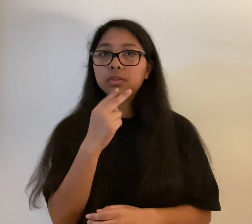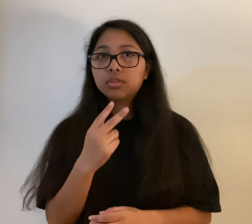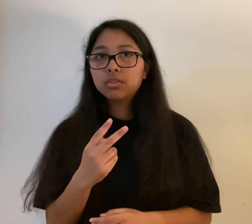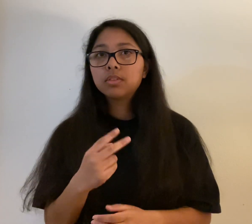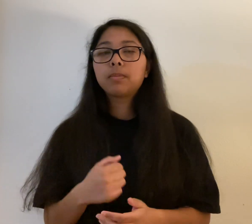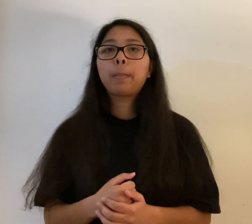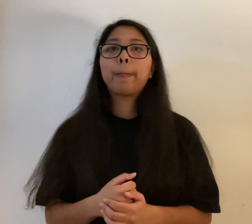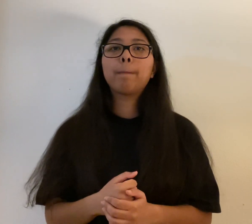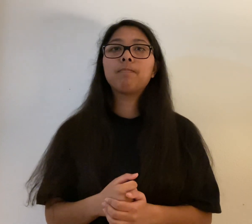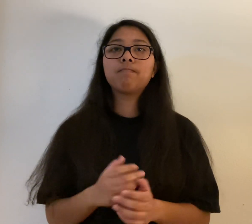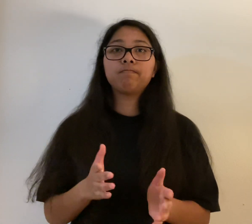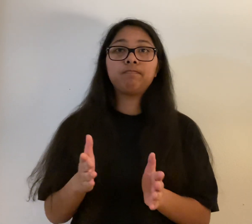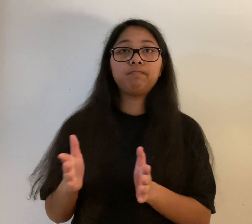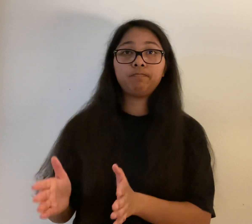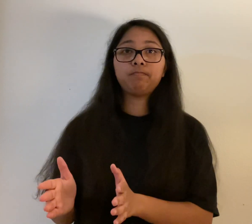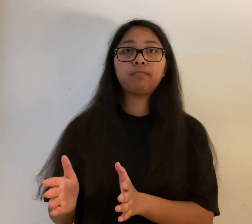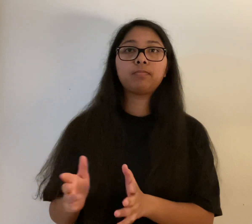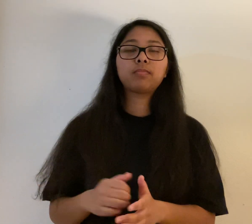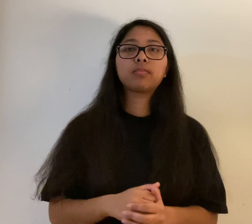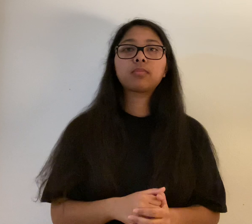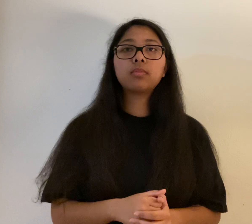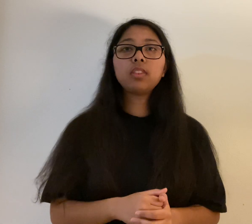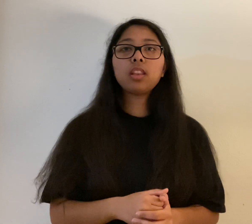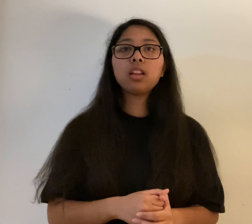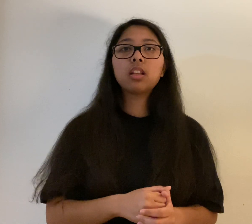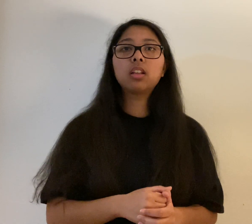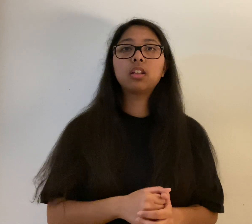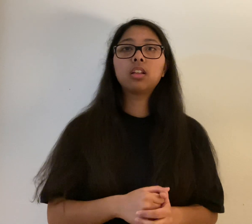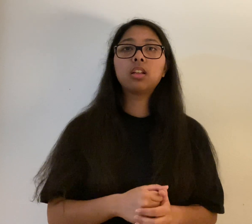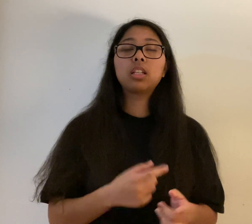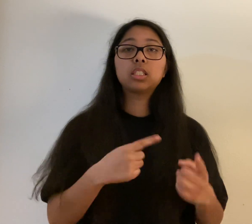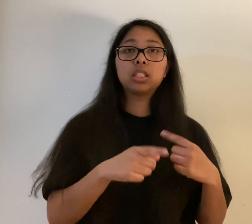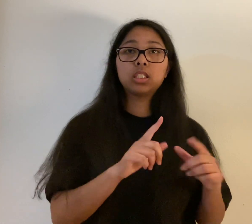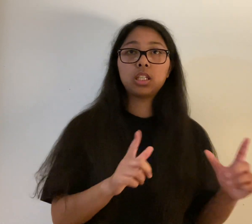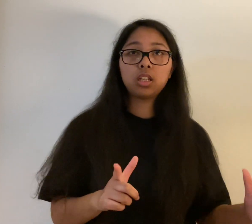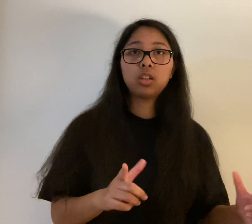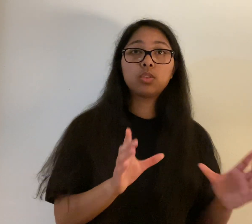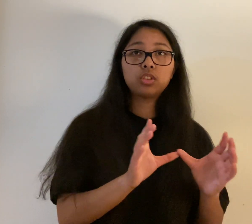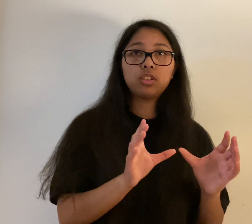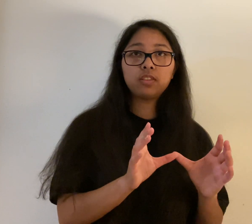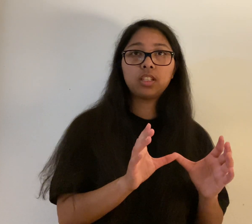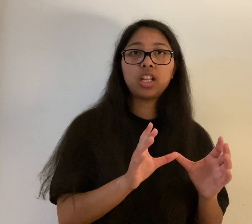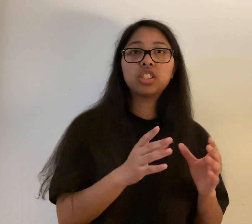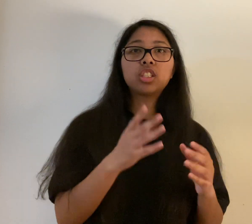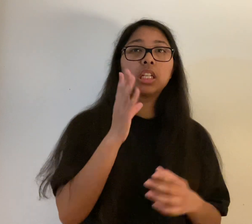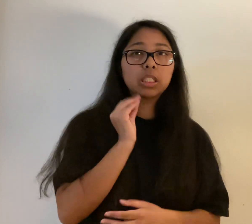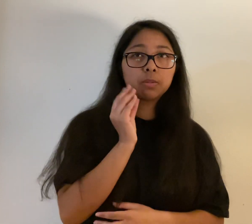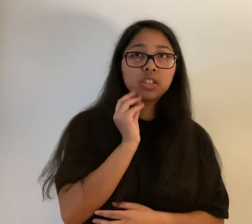Note: sign language interpreting certification or experience does not qualify an